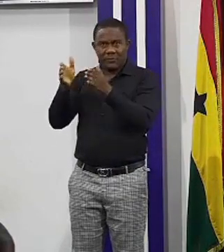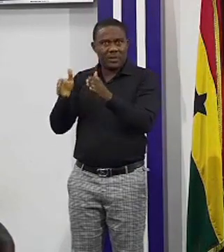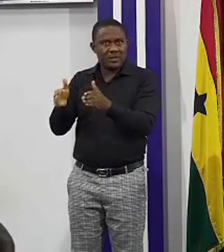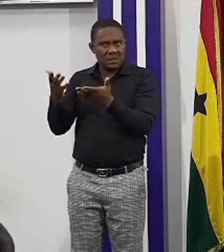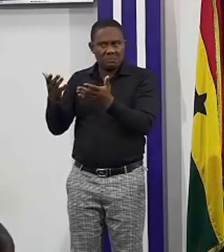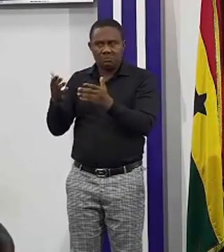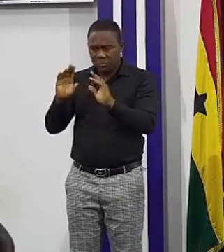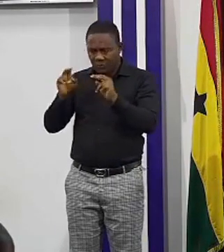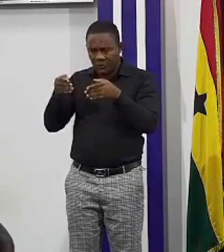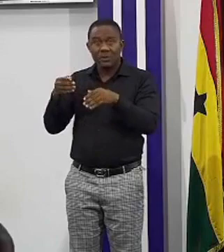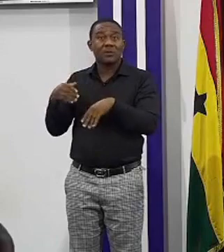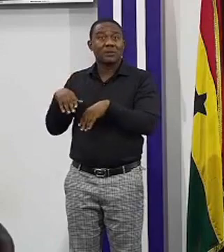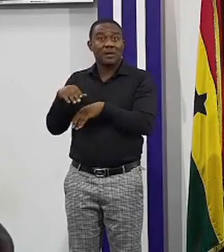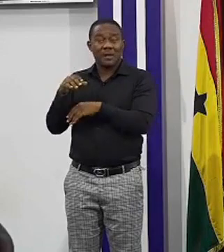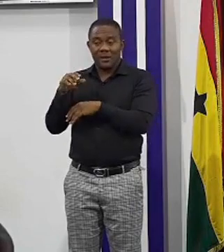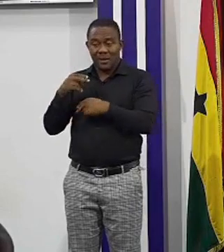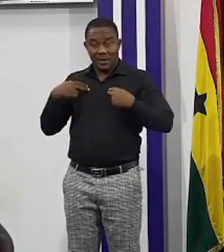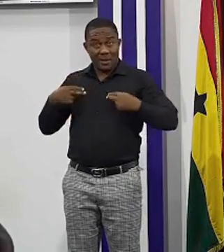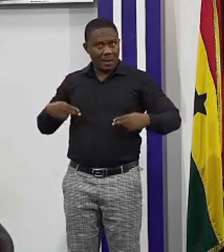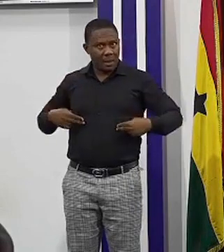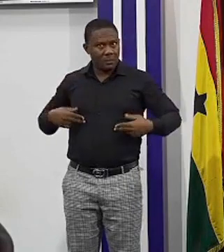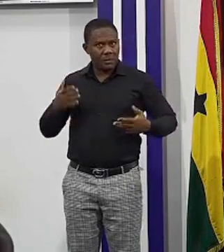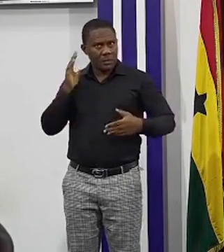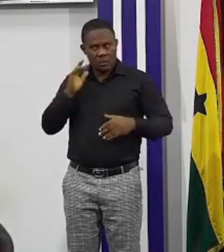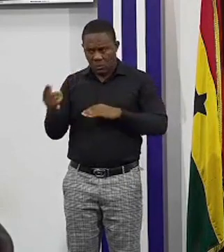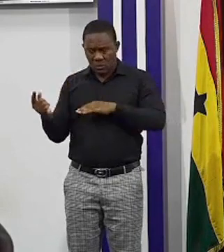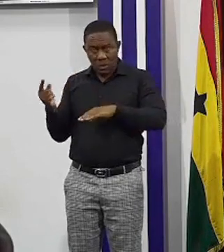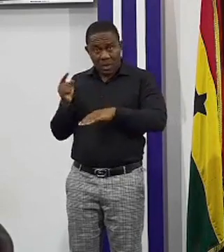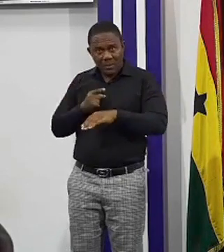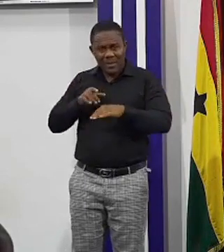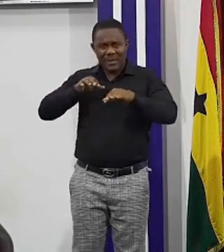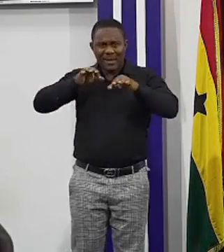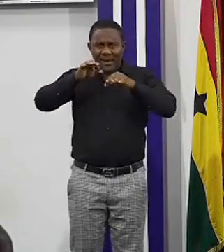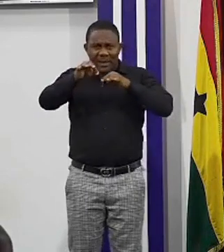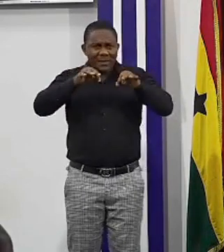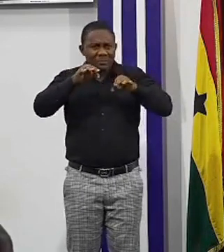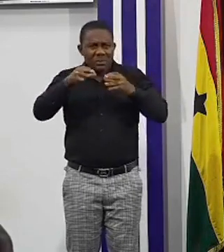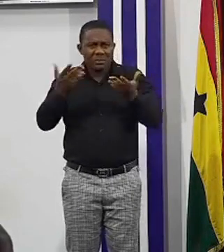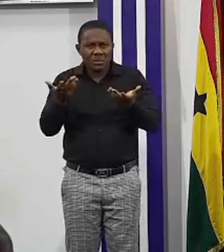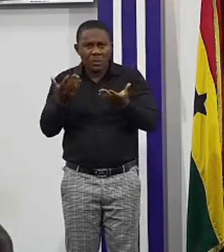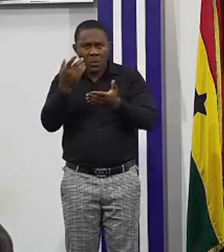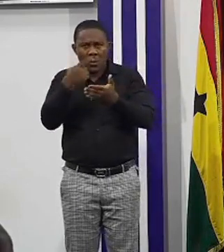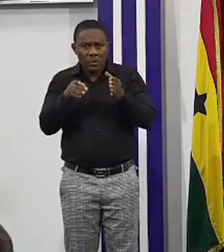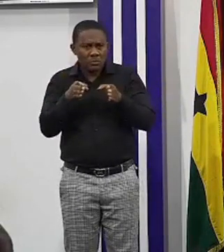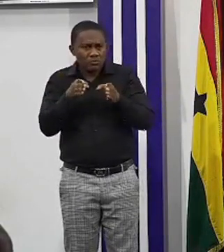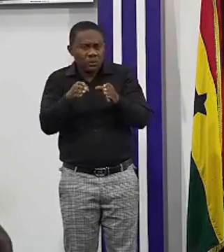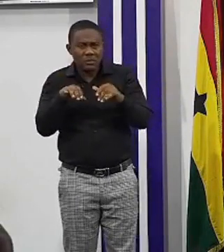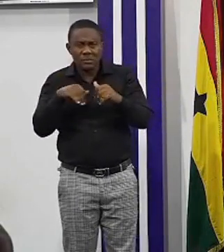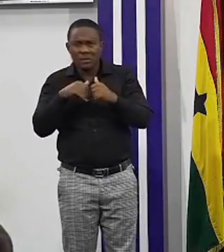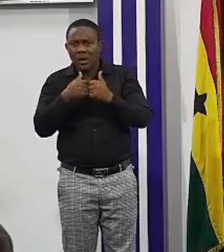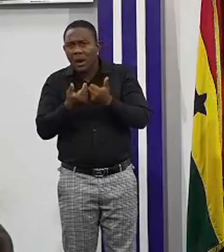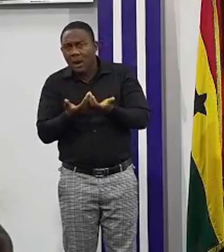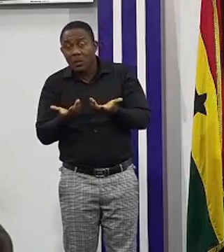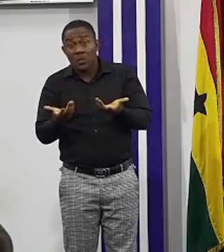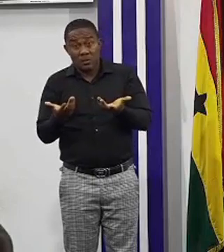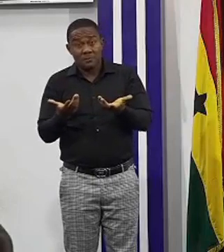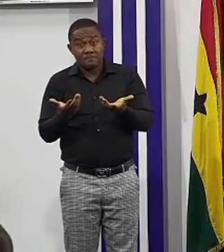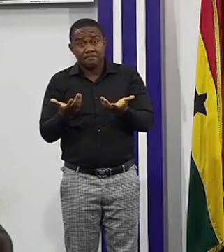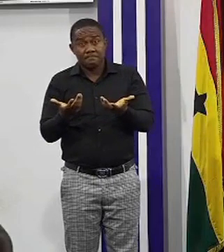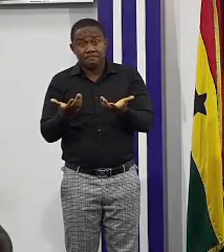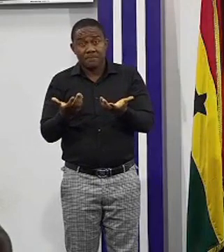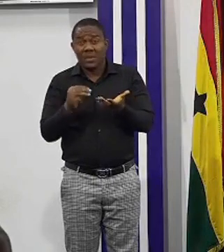comments. We'll give an opportunity to join us and share with us what sort of model this is, where it comes from, and what it really